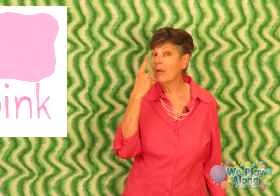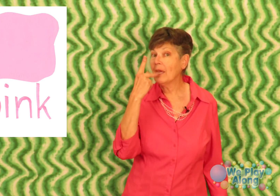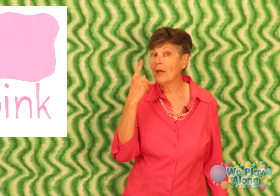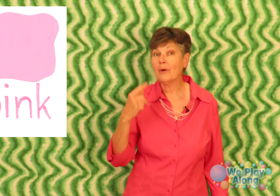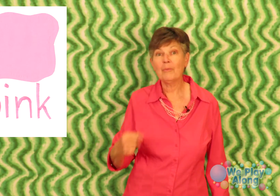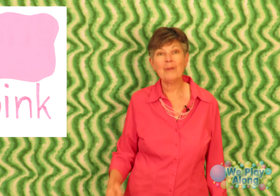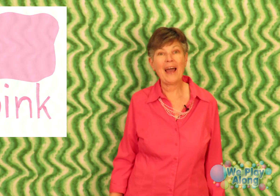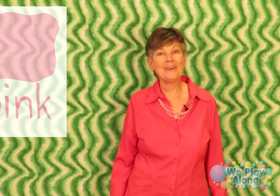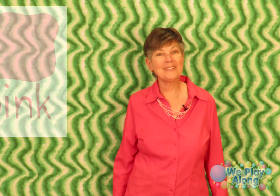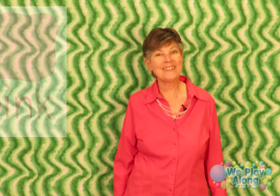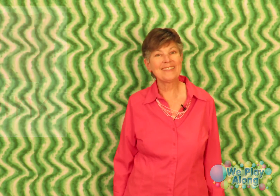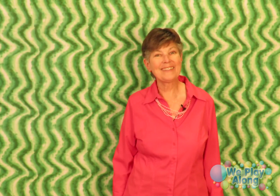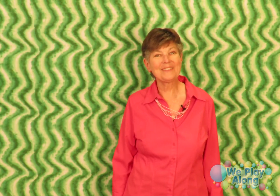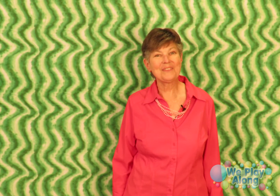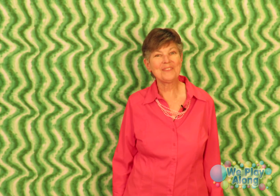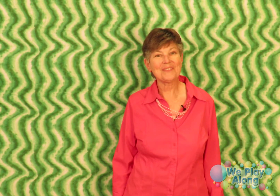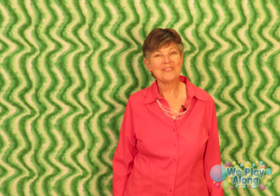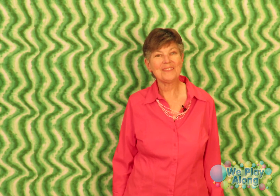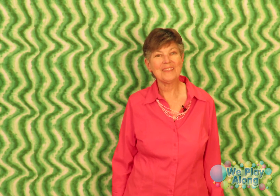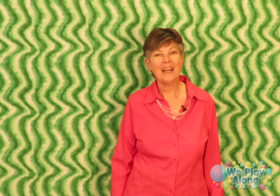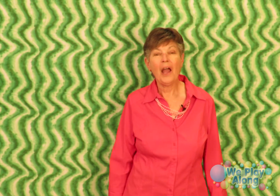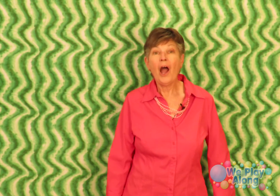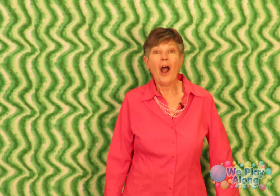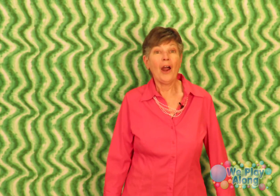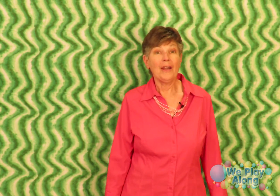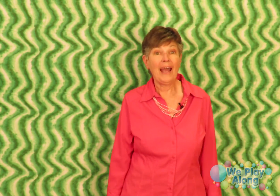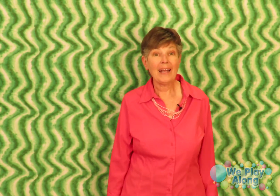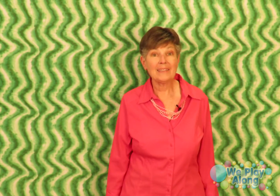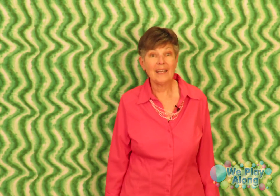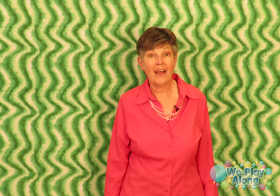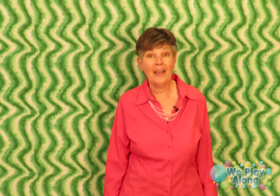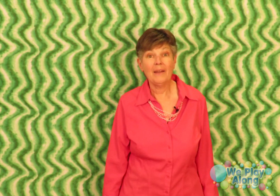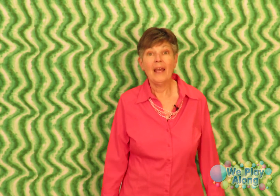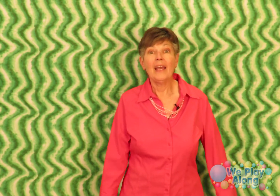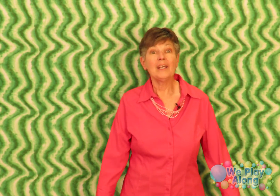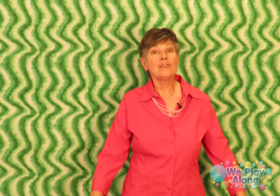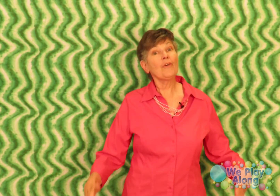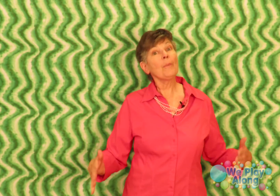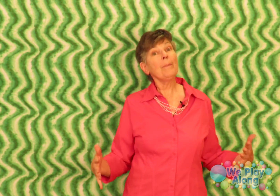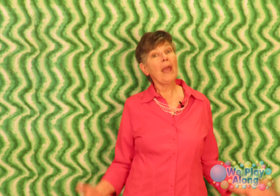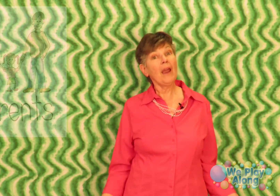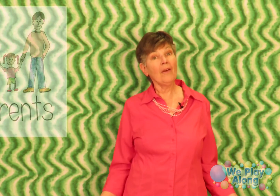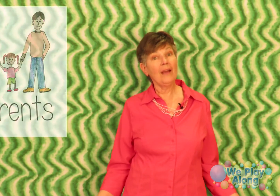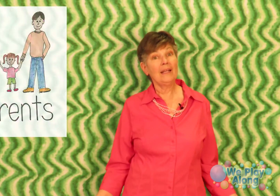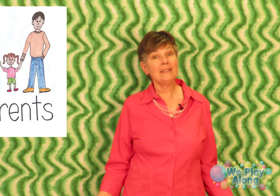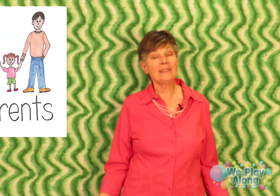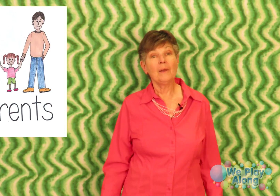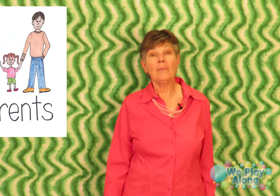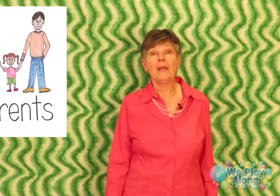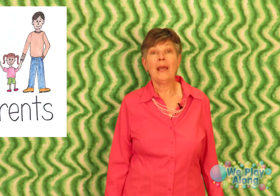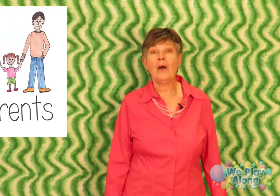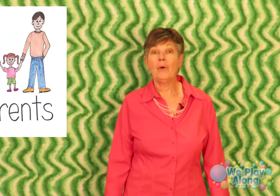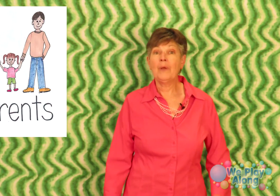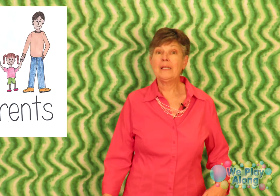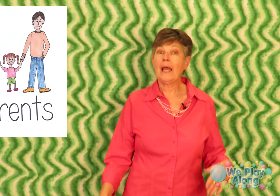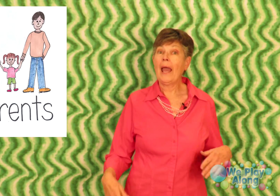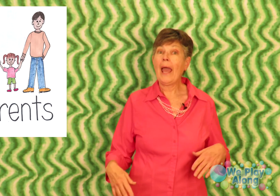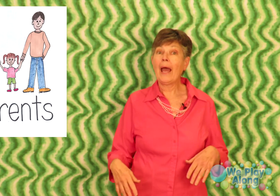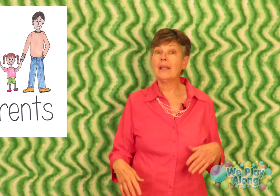pink blouse. Our next sign is for parents. Now, when we